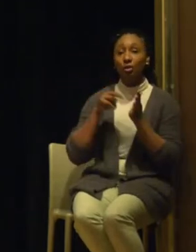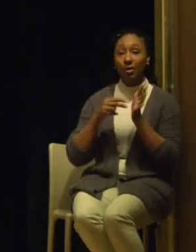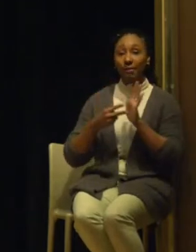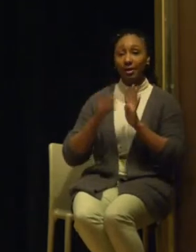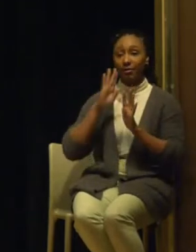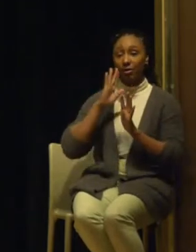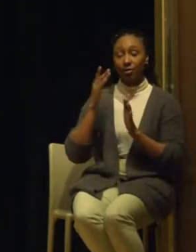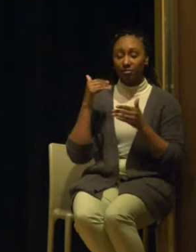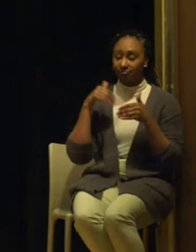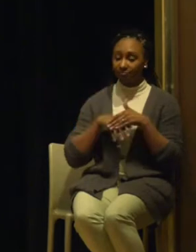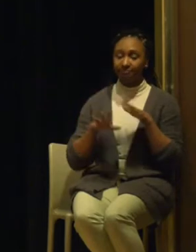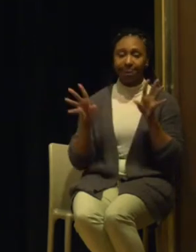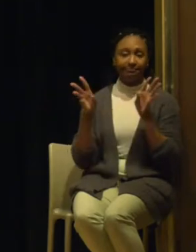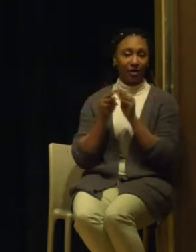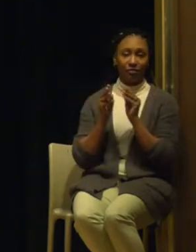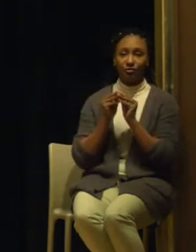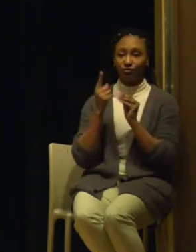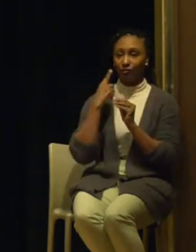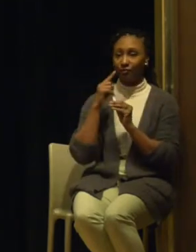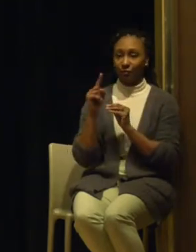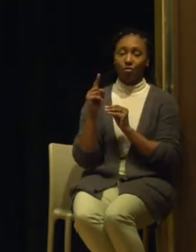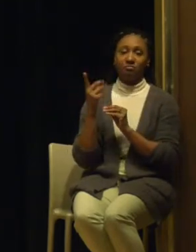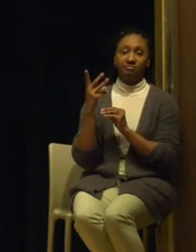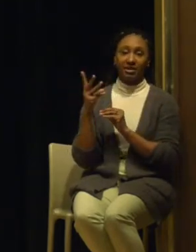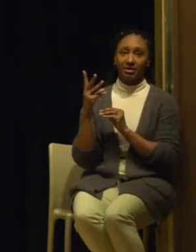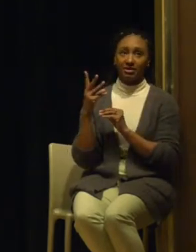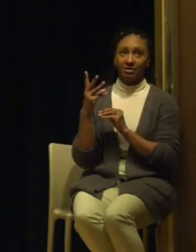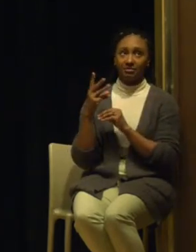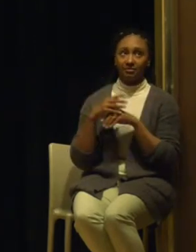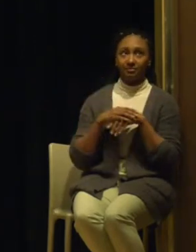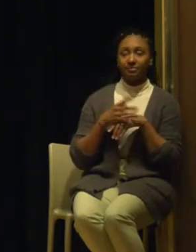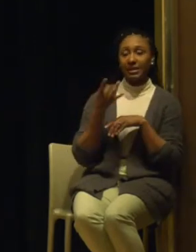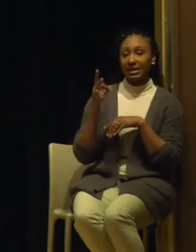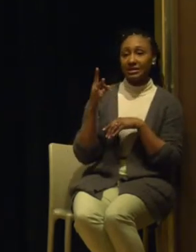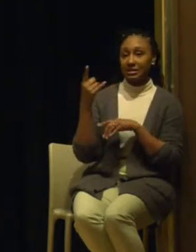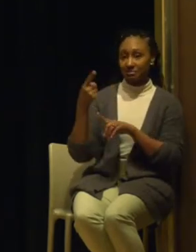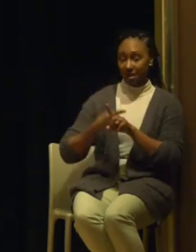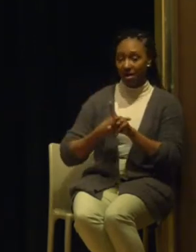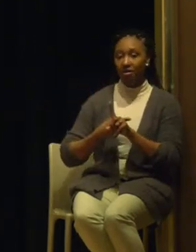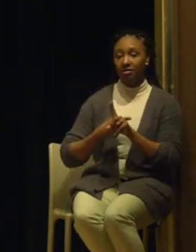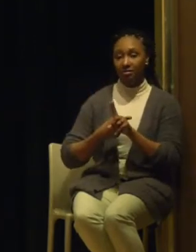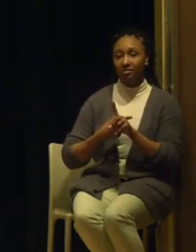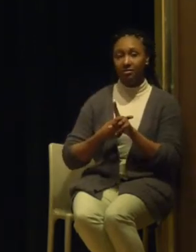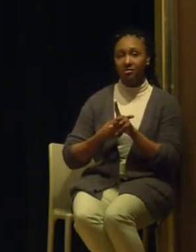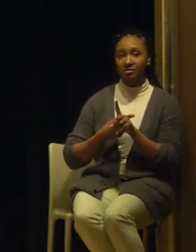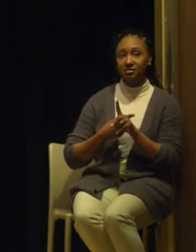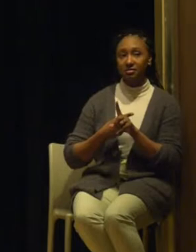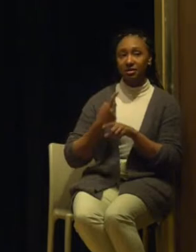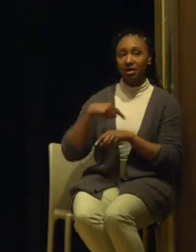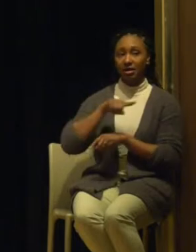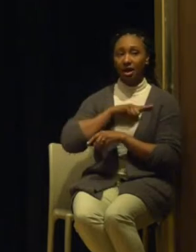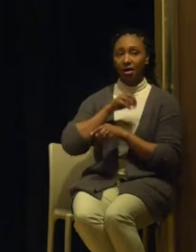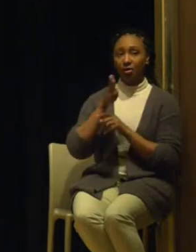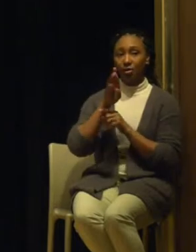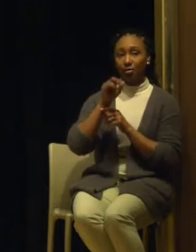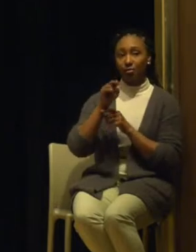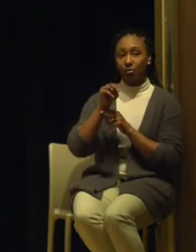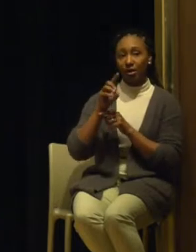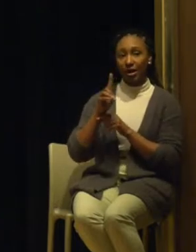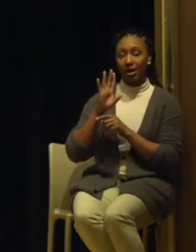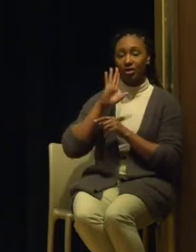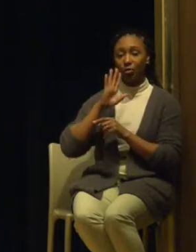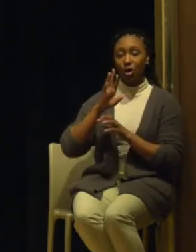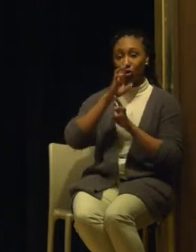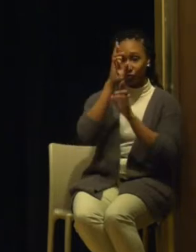room periodically for 18 months and came up with our brand that we wanted it to be. And it was to respect,